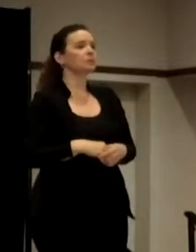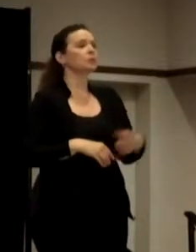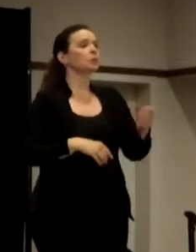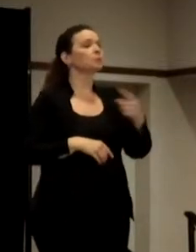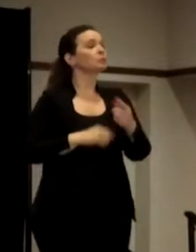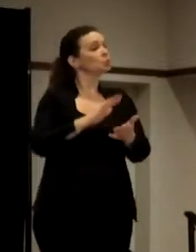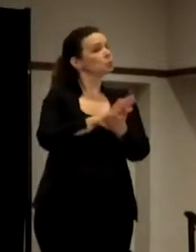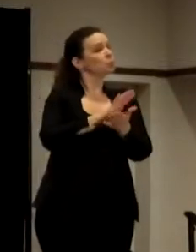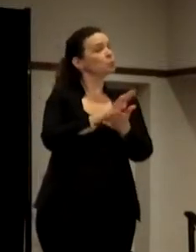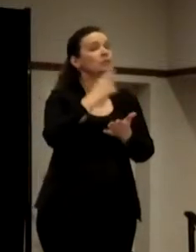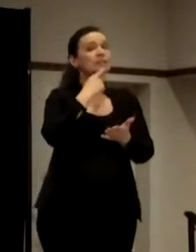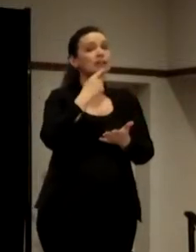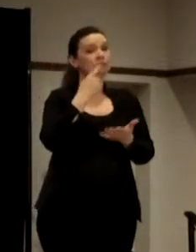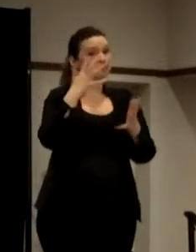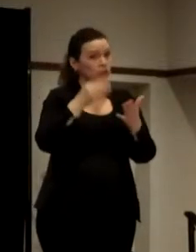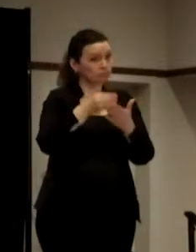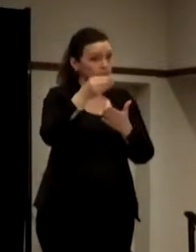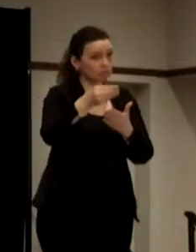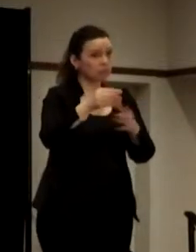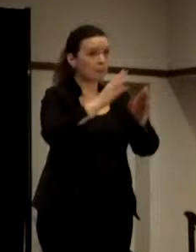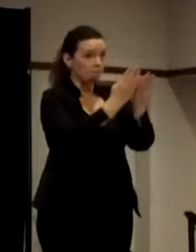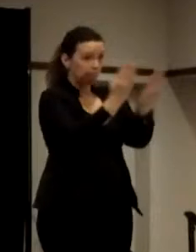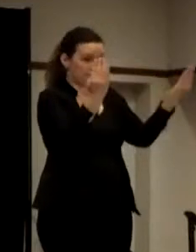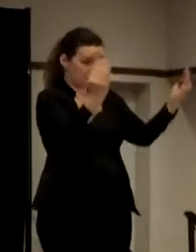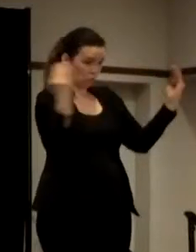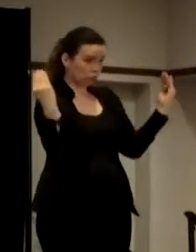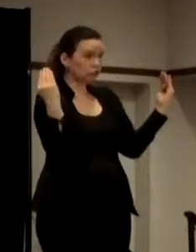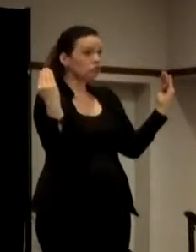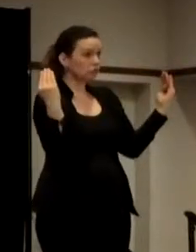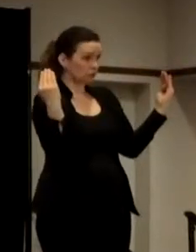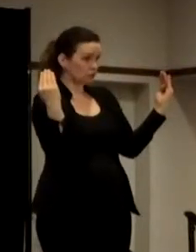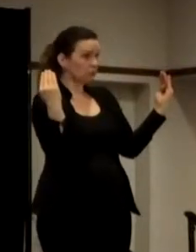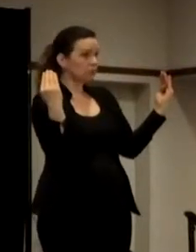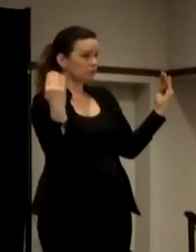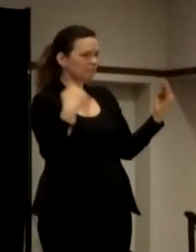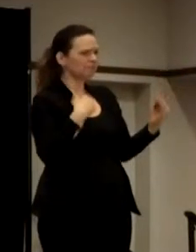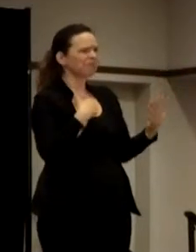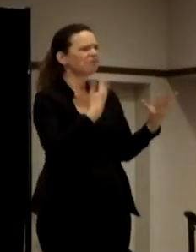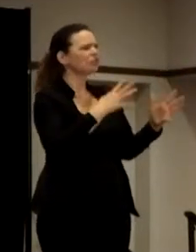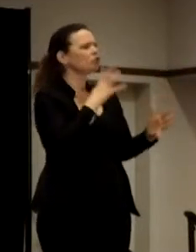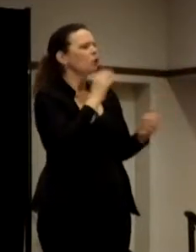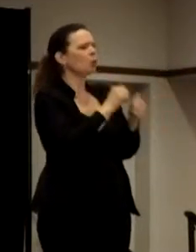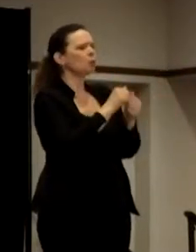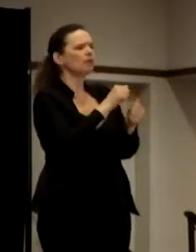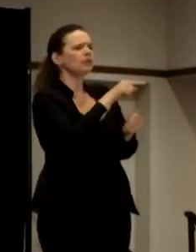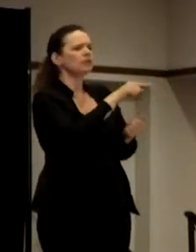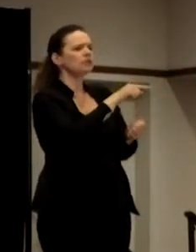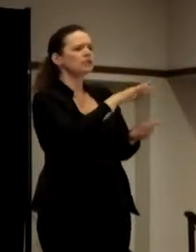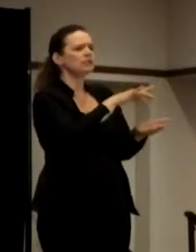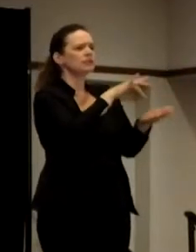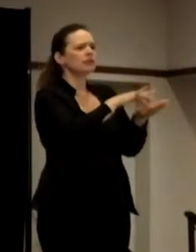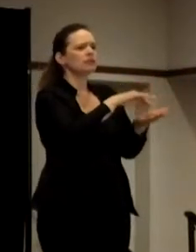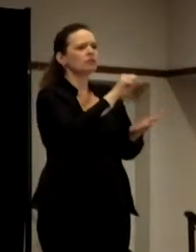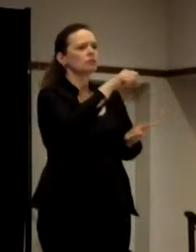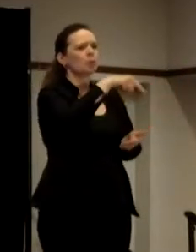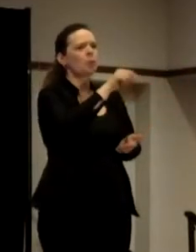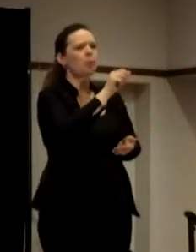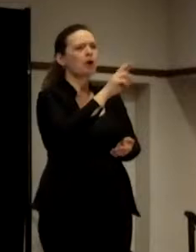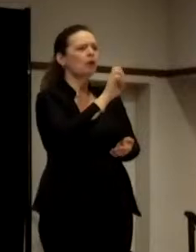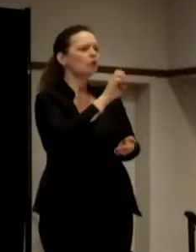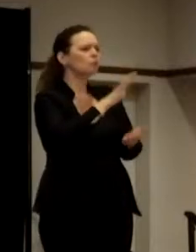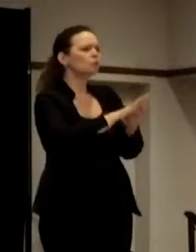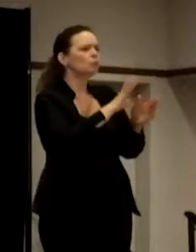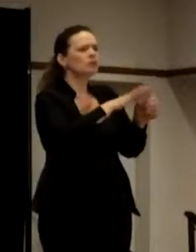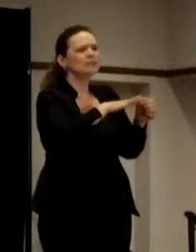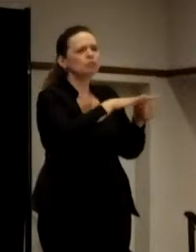which has one building in Onondaga County. The superintendent there is not doing as many barriers. He wants to do face shields, which he thinks is a